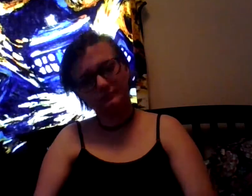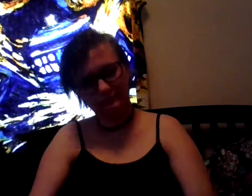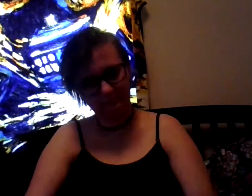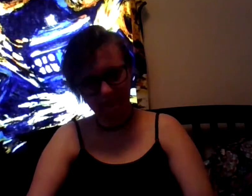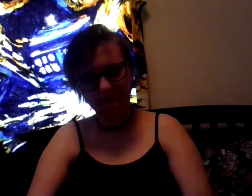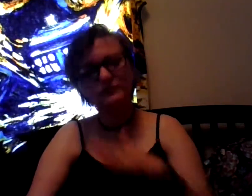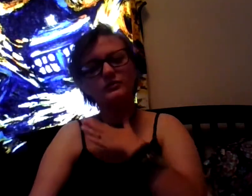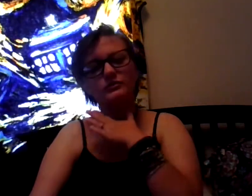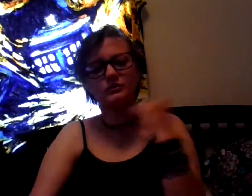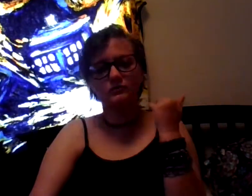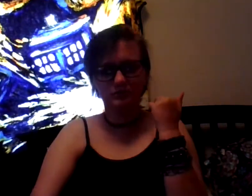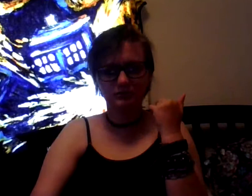Guillotine.